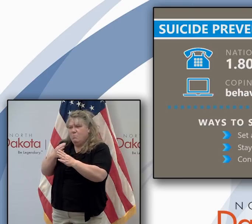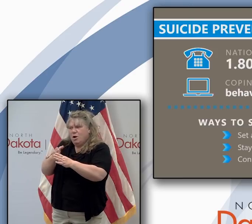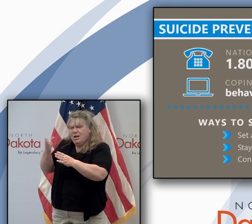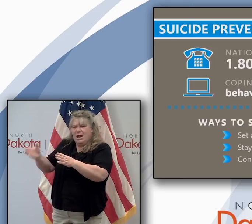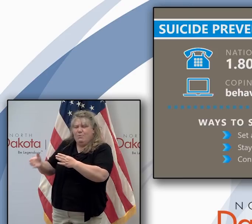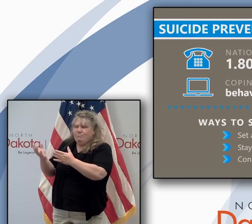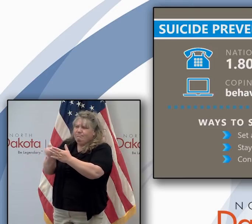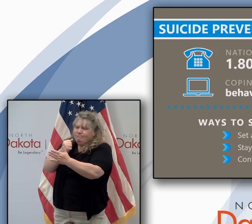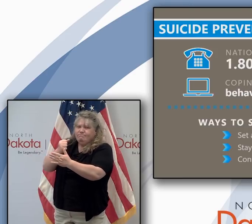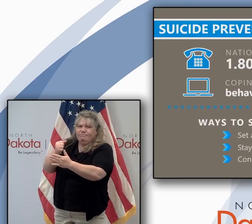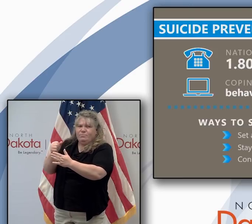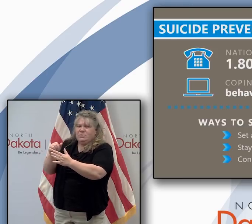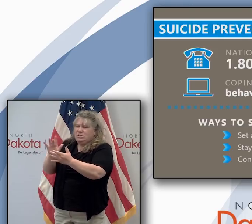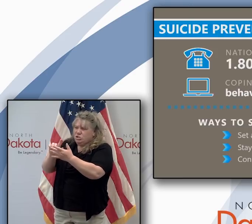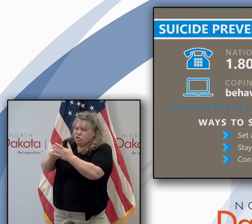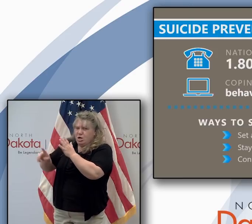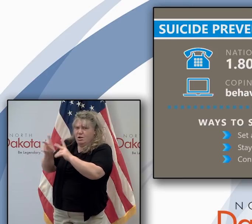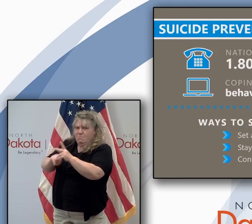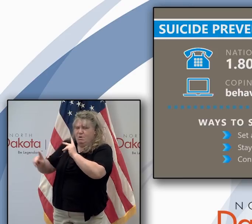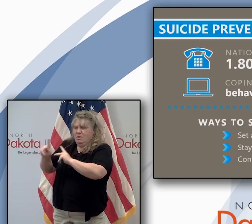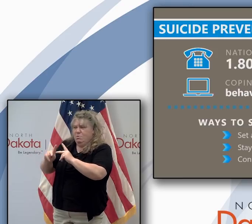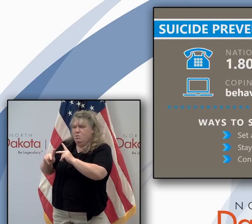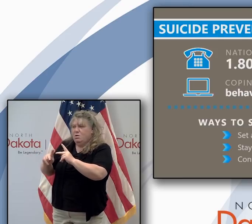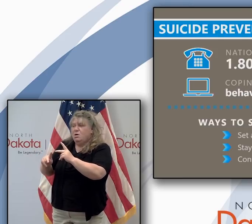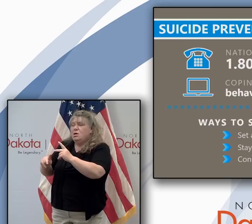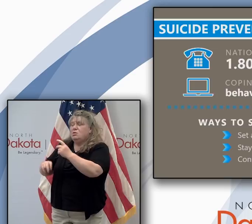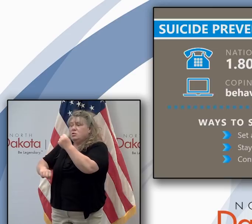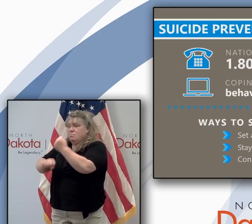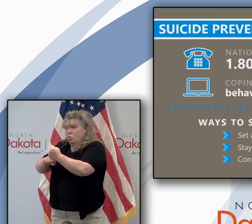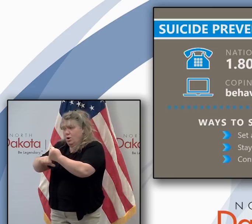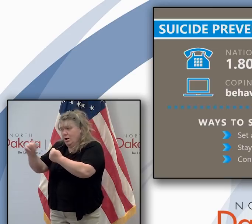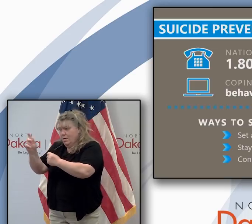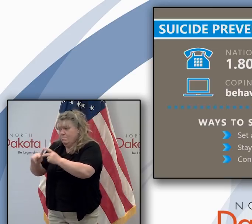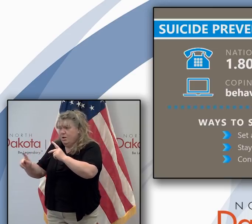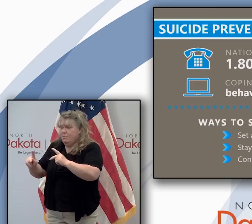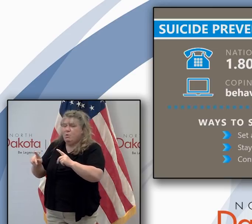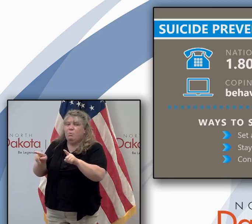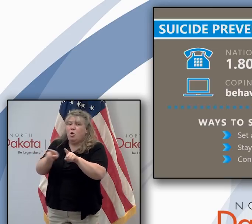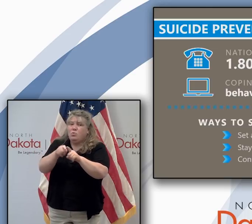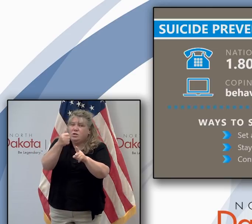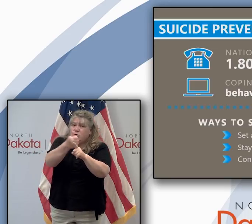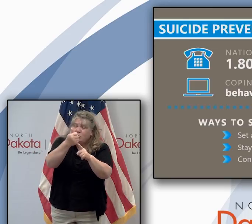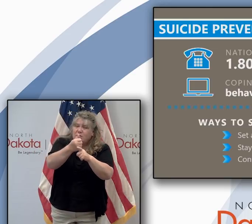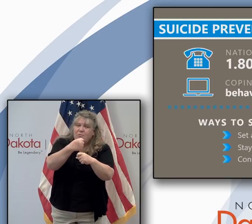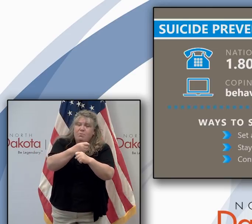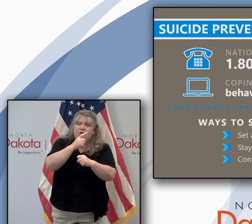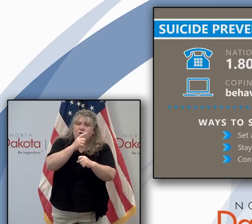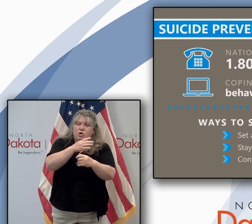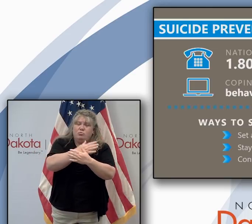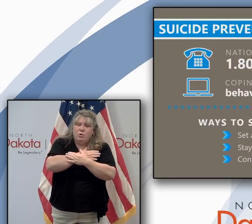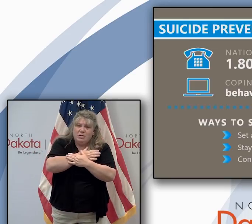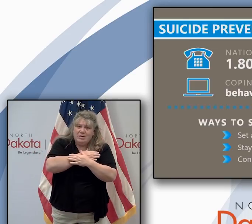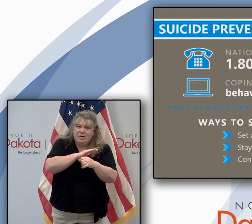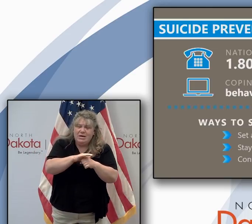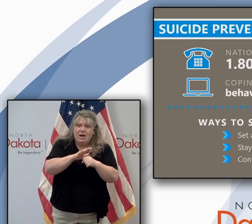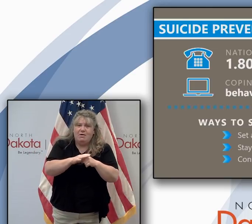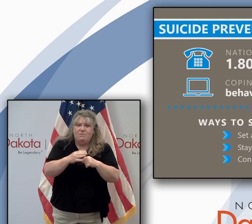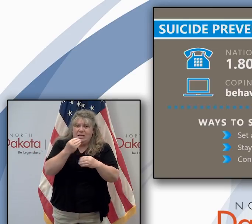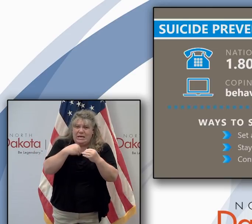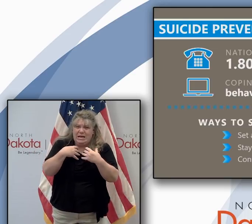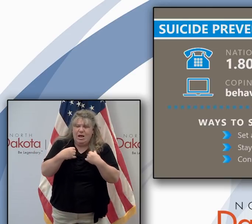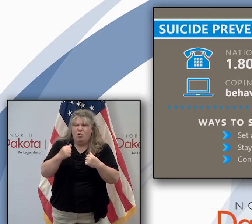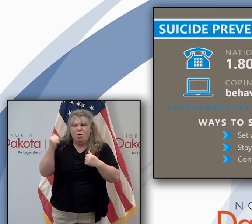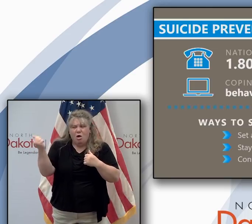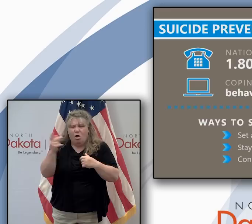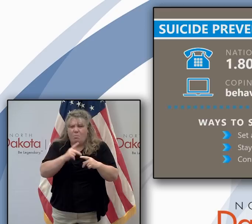remember to take care of yourself where you're supporting others by yourself getting enough rest, eating healthy, and connecting with others. Everyone's behavioral health is